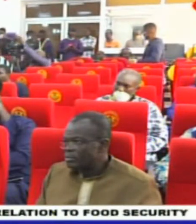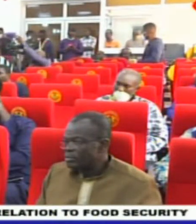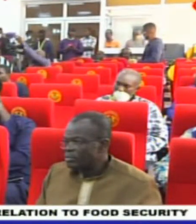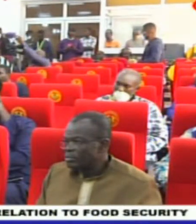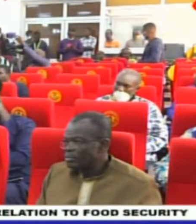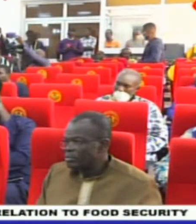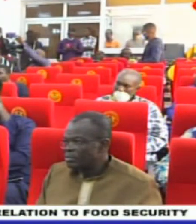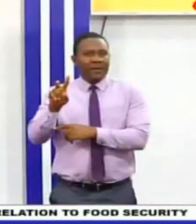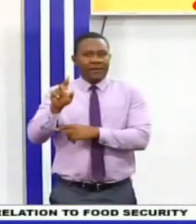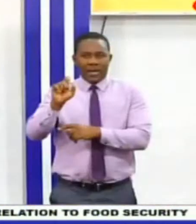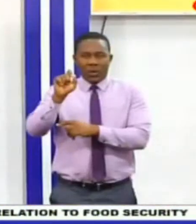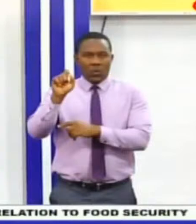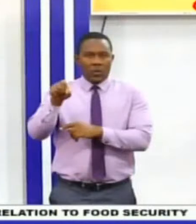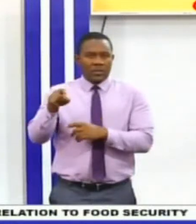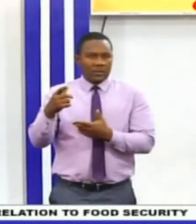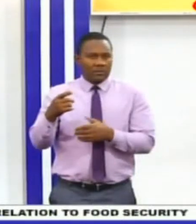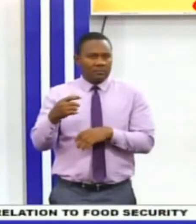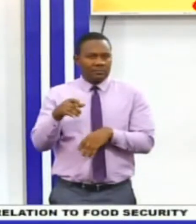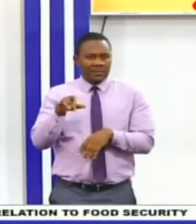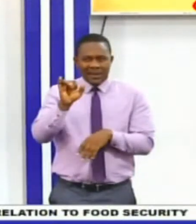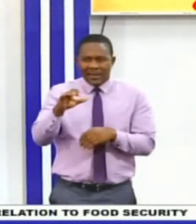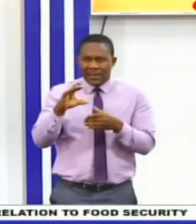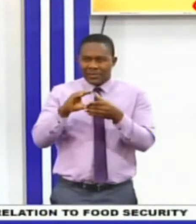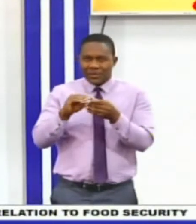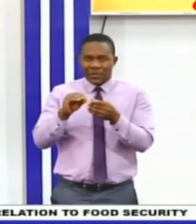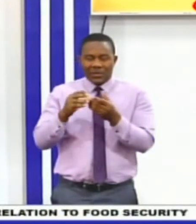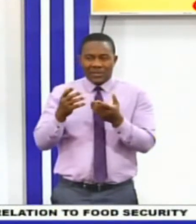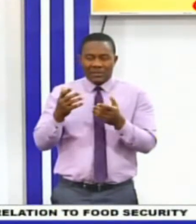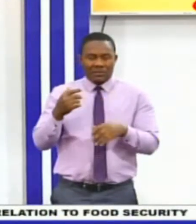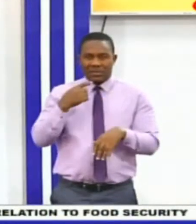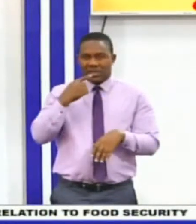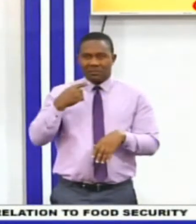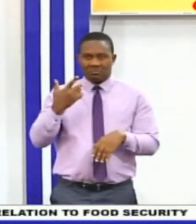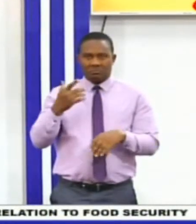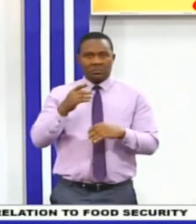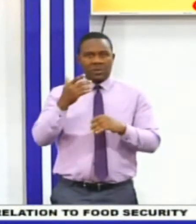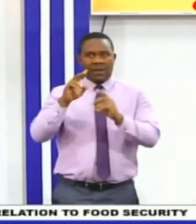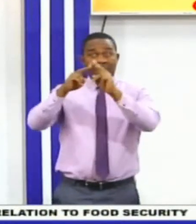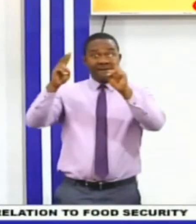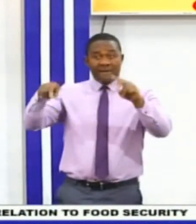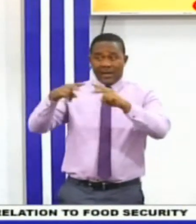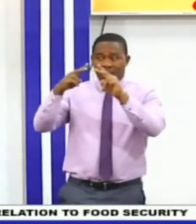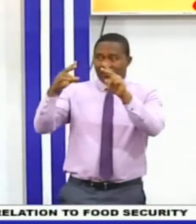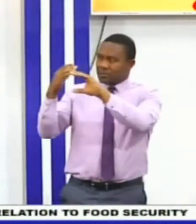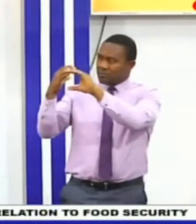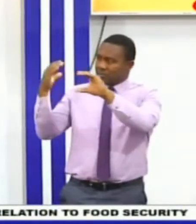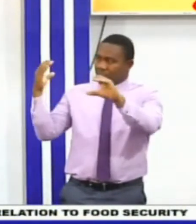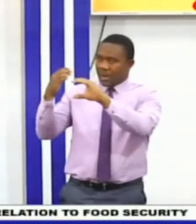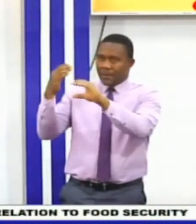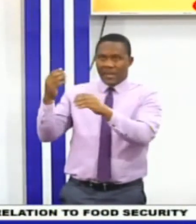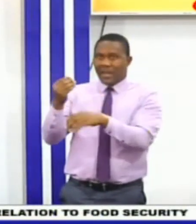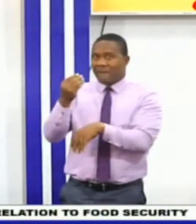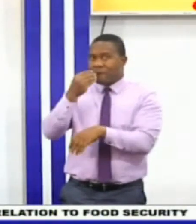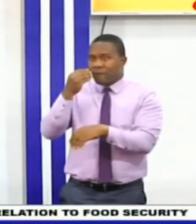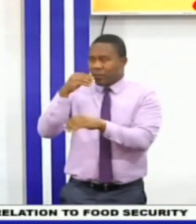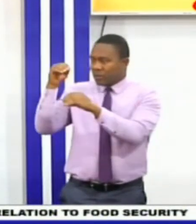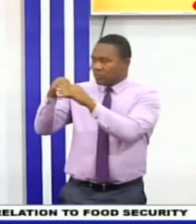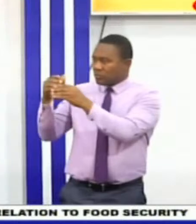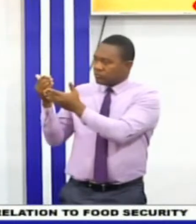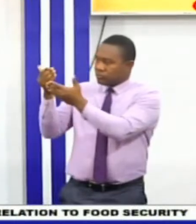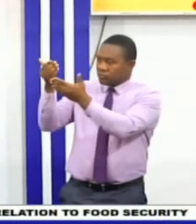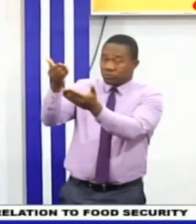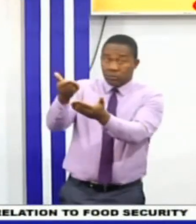Ubia ntimi mfaduane emfree nkrasia aduane no akwafo no eye ho adwuma emman kran enye